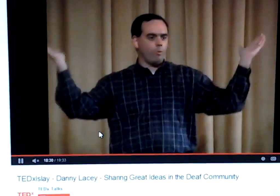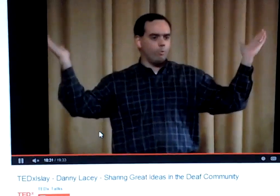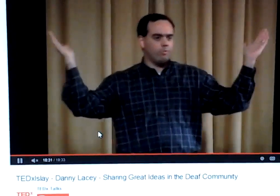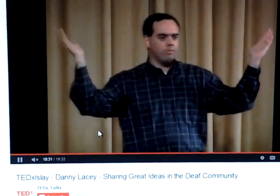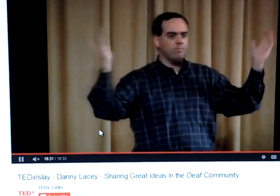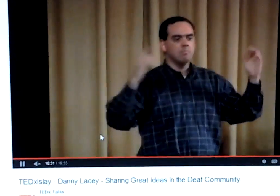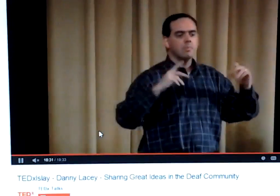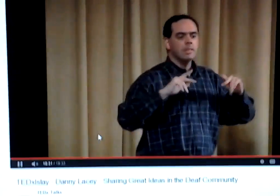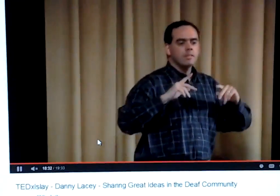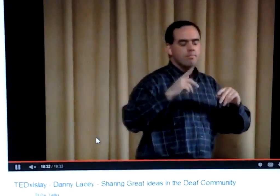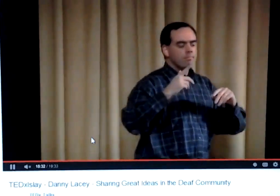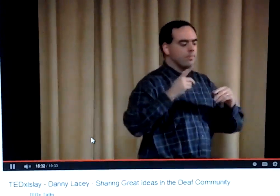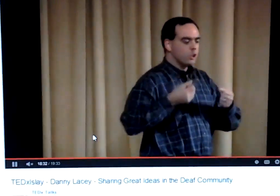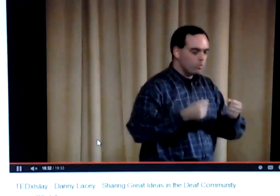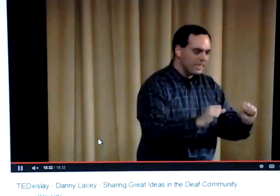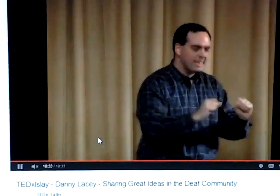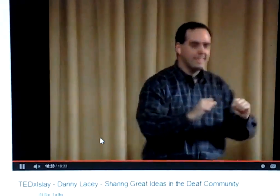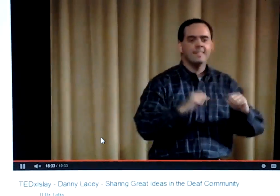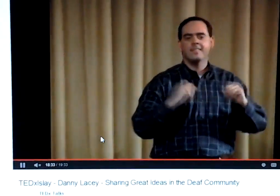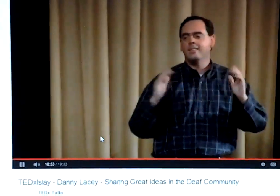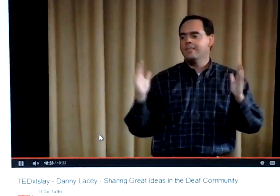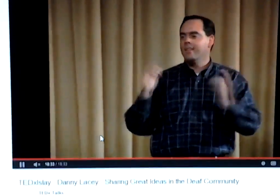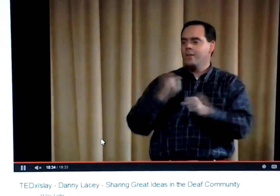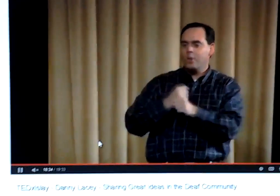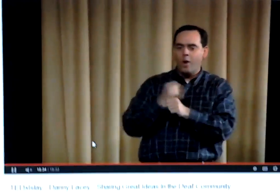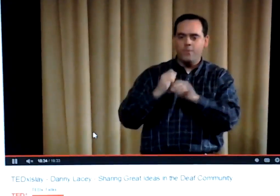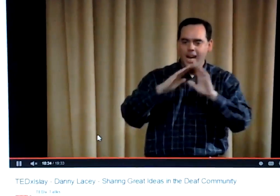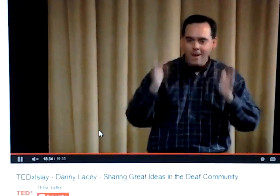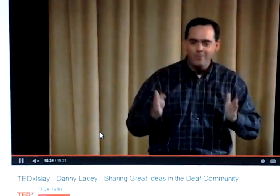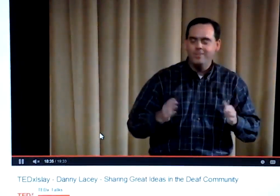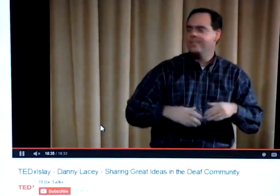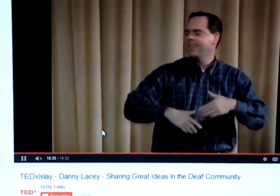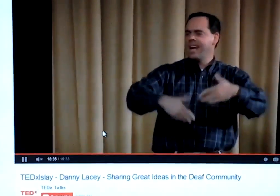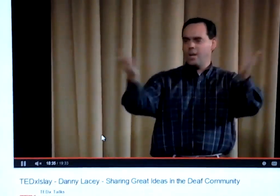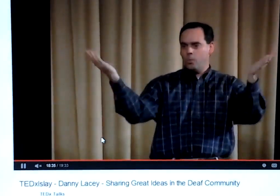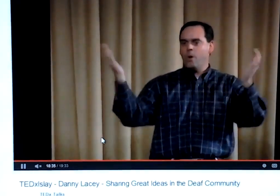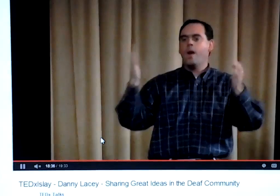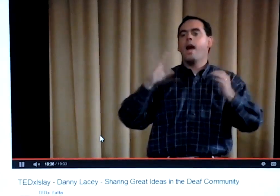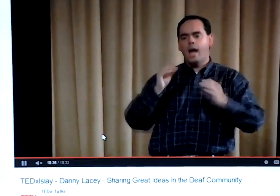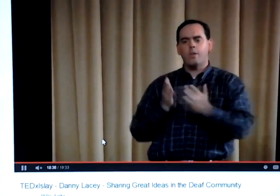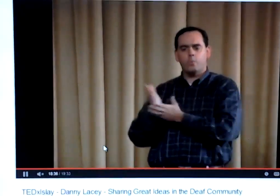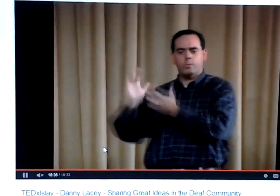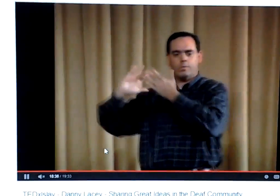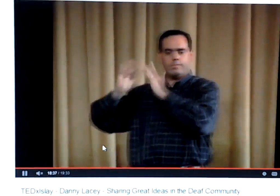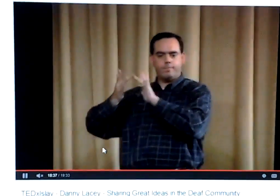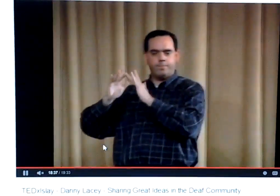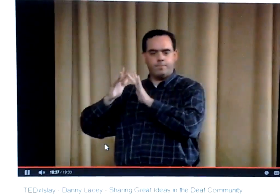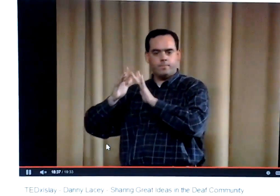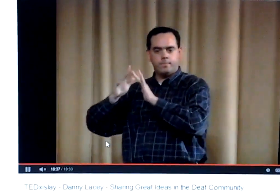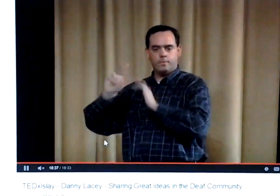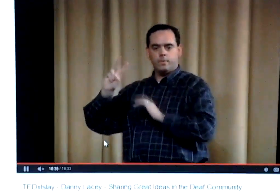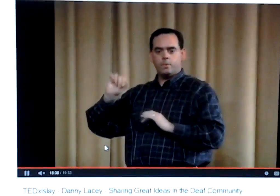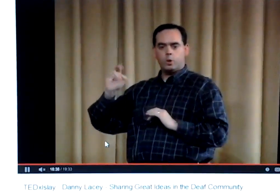So they have knowledge plus team and culture, and they continue learning. And the learning never stops.